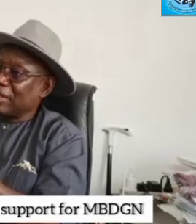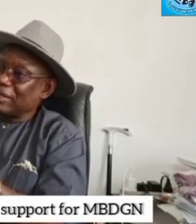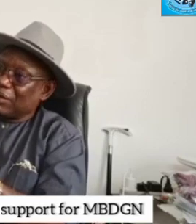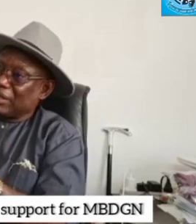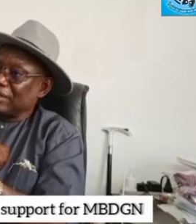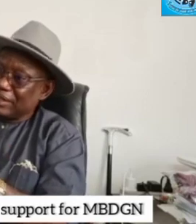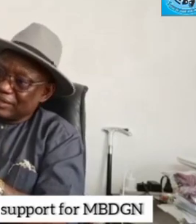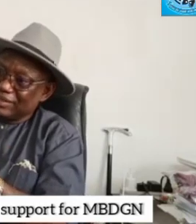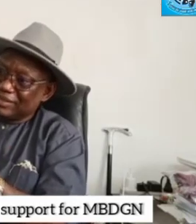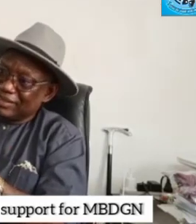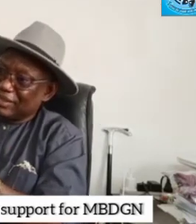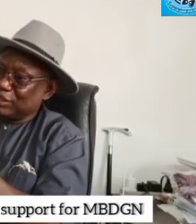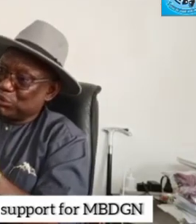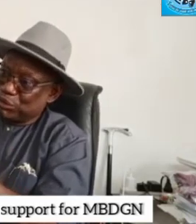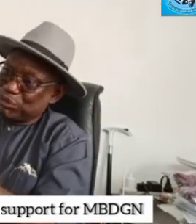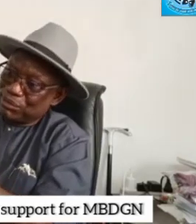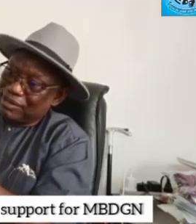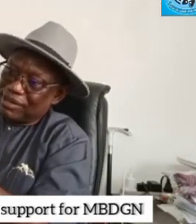sure that